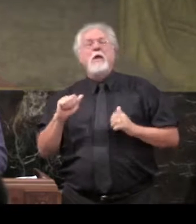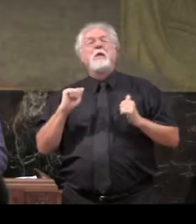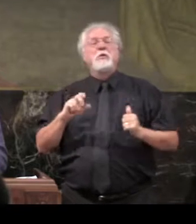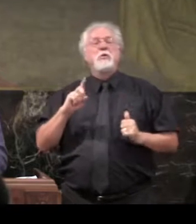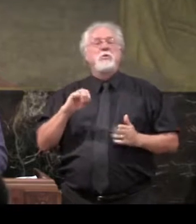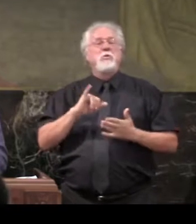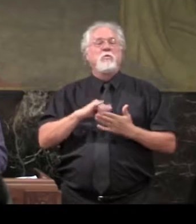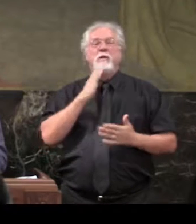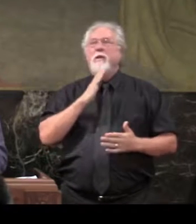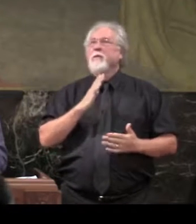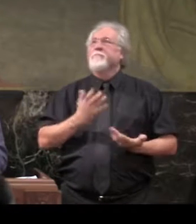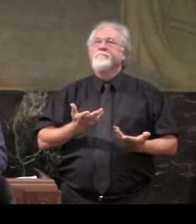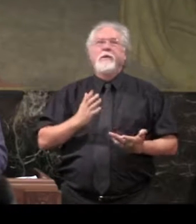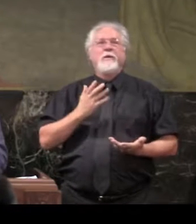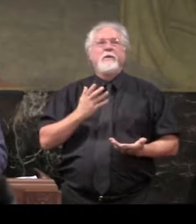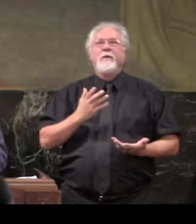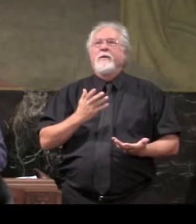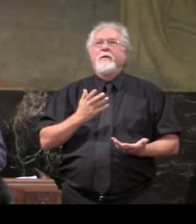in the most,